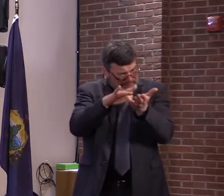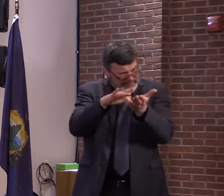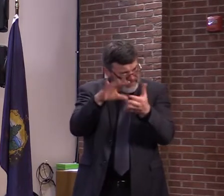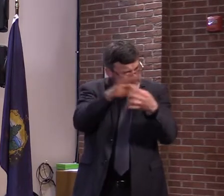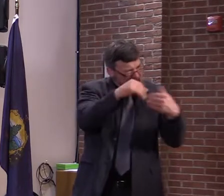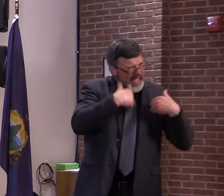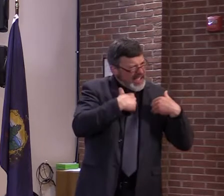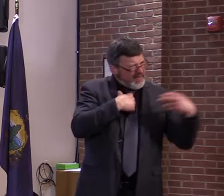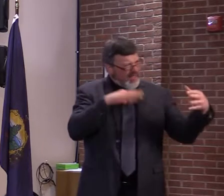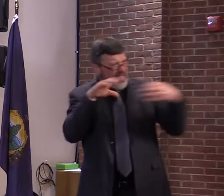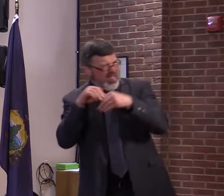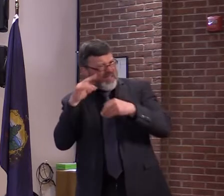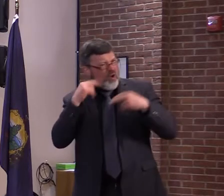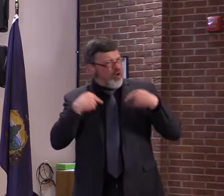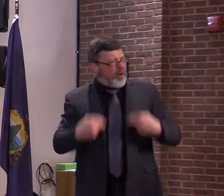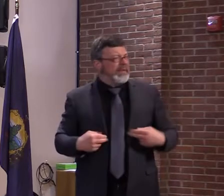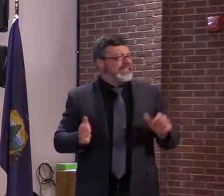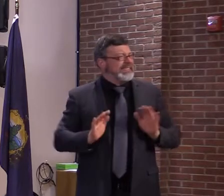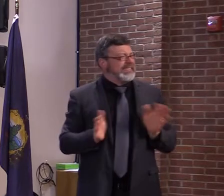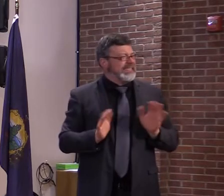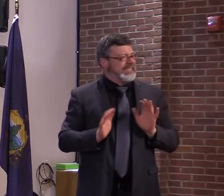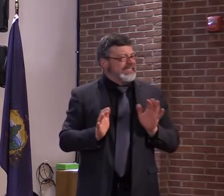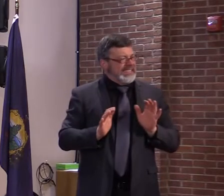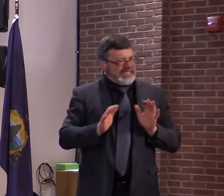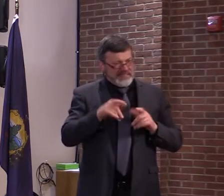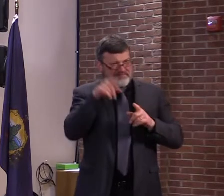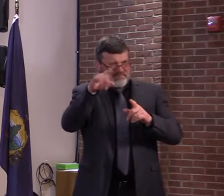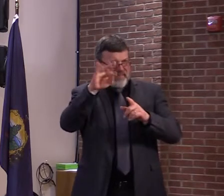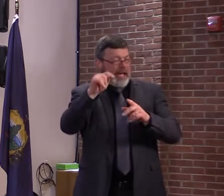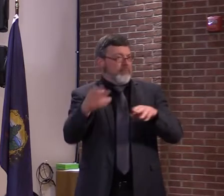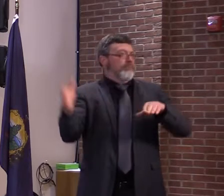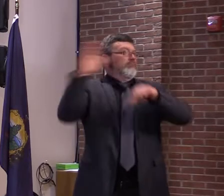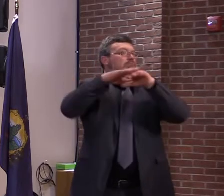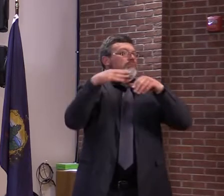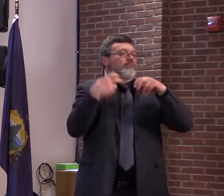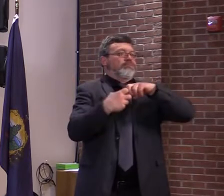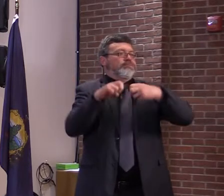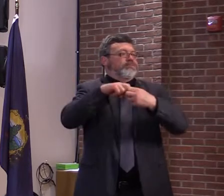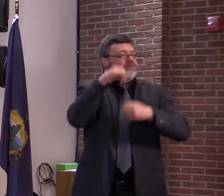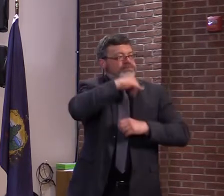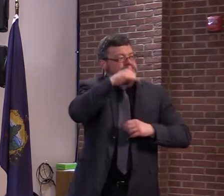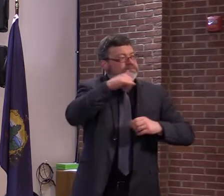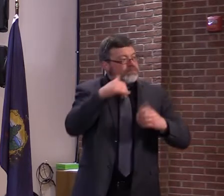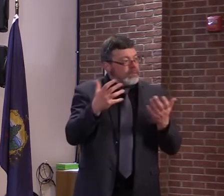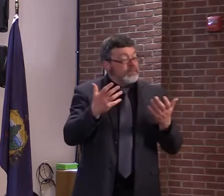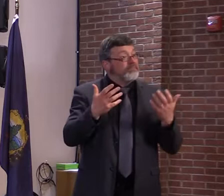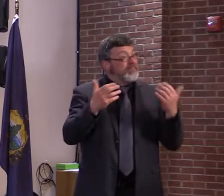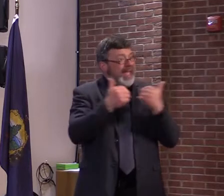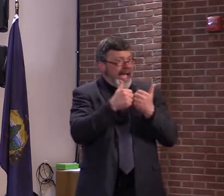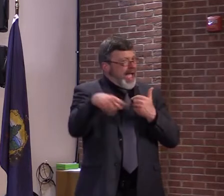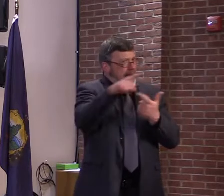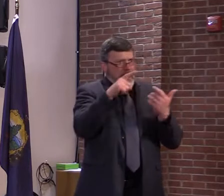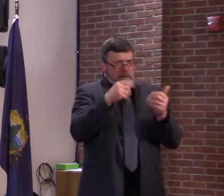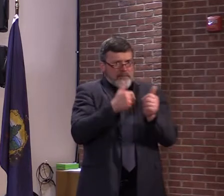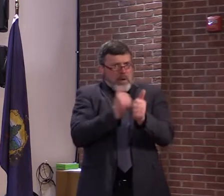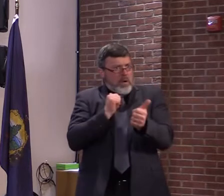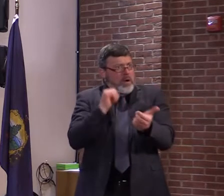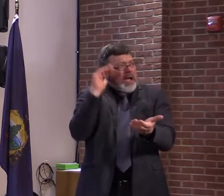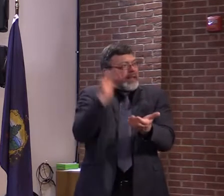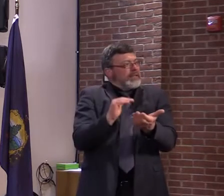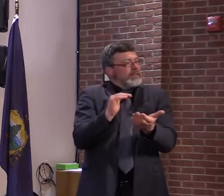fentanyl. For more information on harm reduction strategies and where to find free Narcan kits,